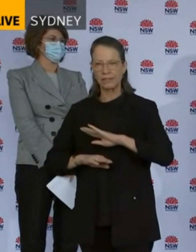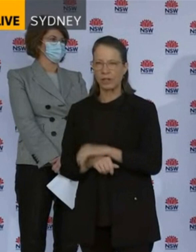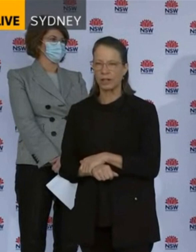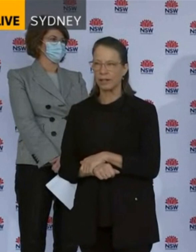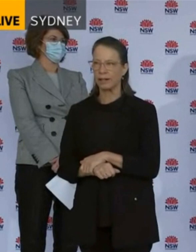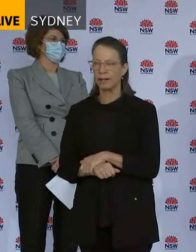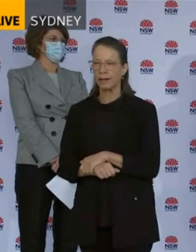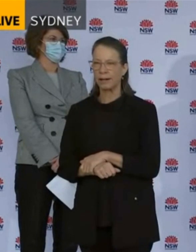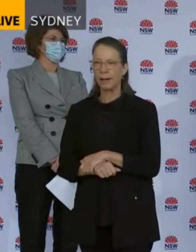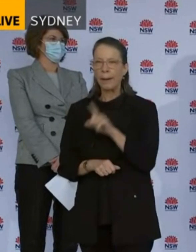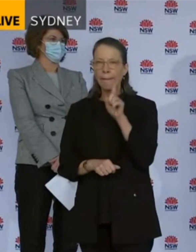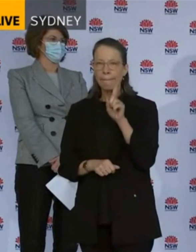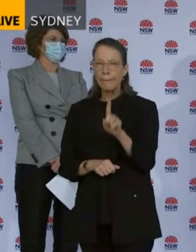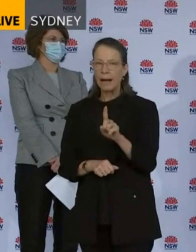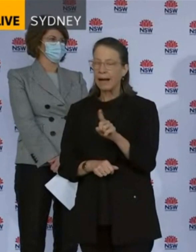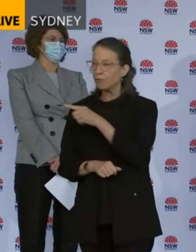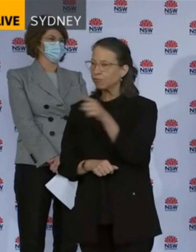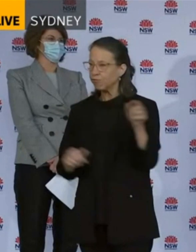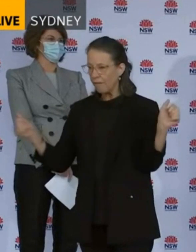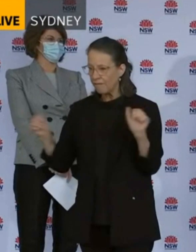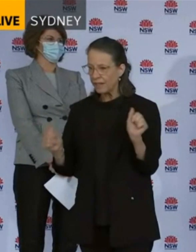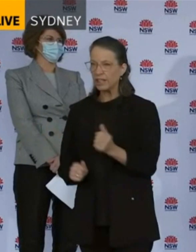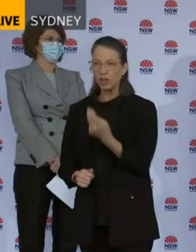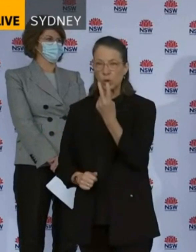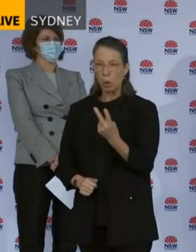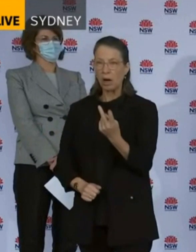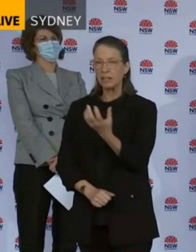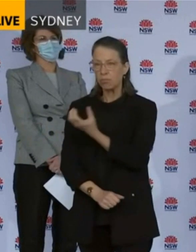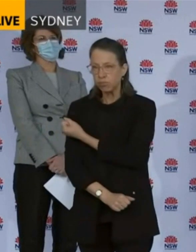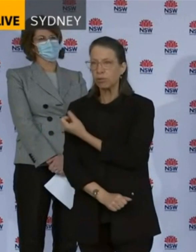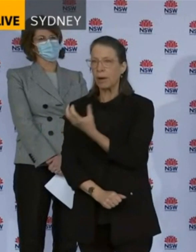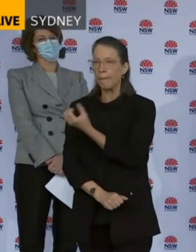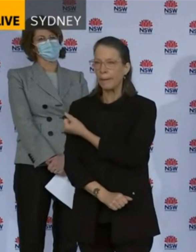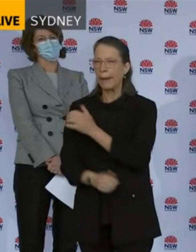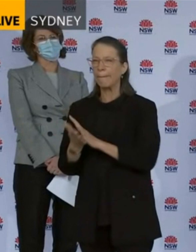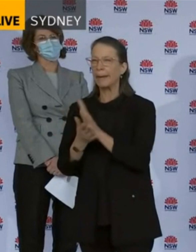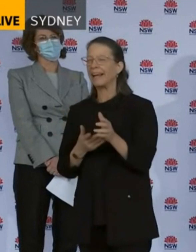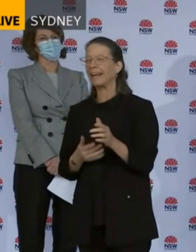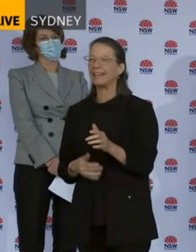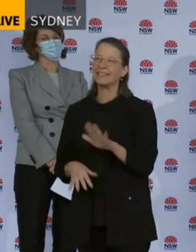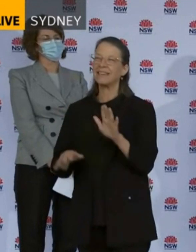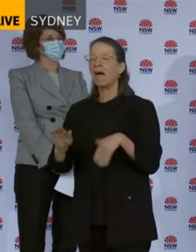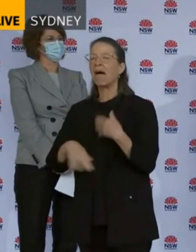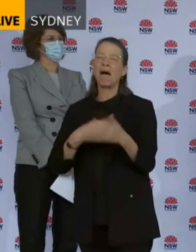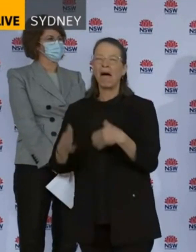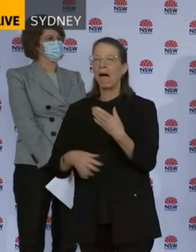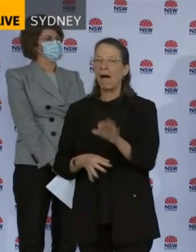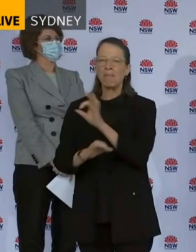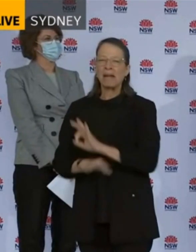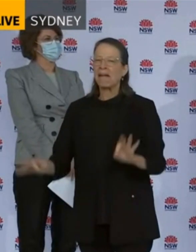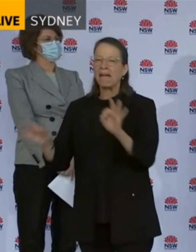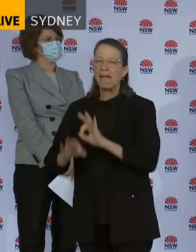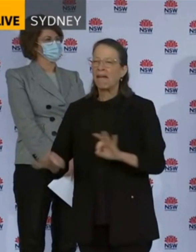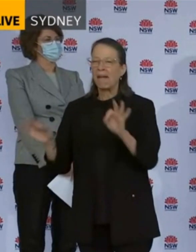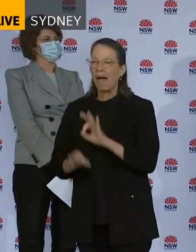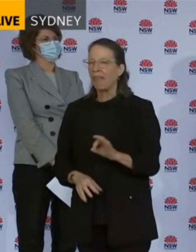don't consider you can't get the disease. Okay, what the purpose of vaccination is, we know it actually can moderate transmission,